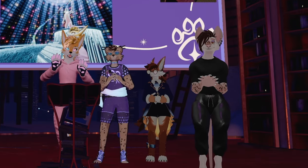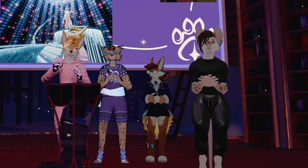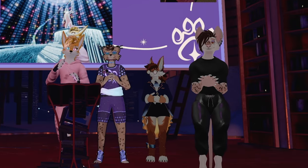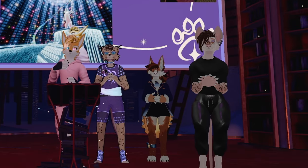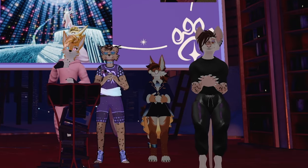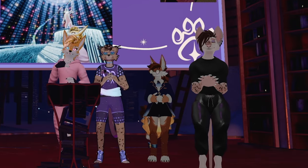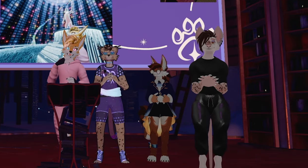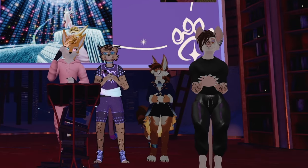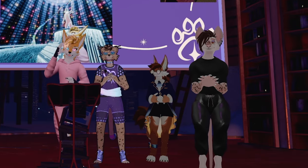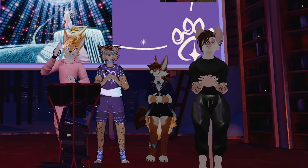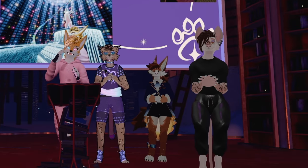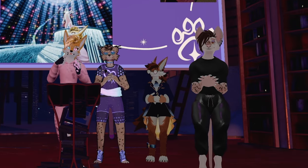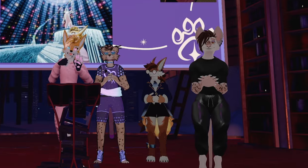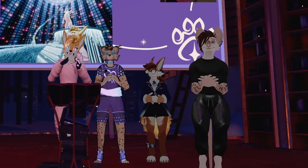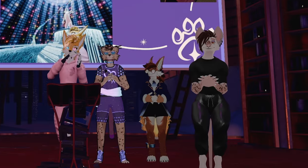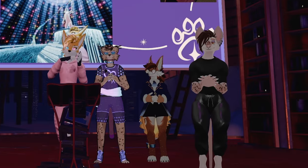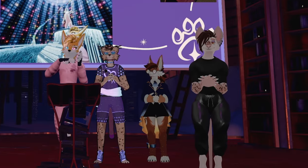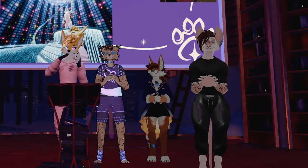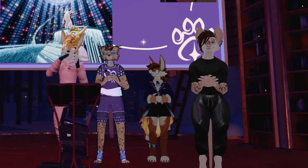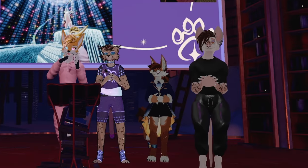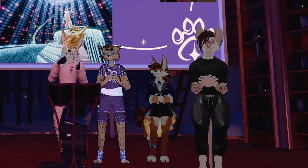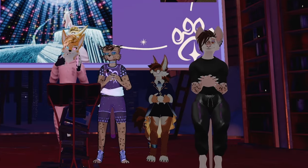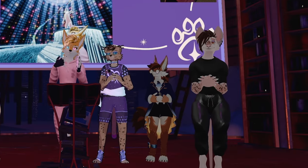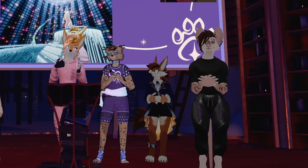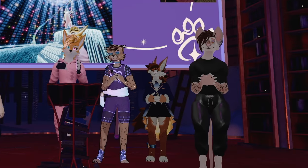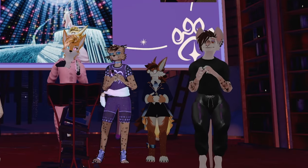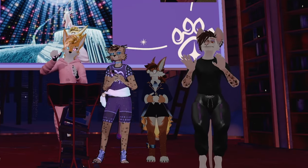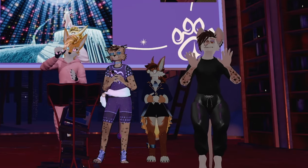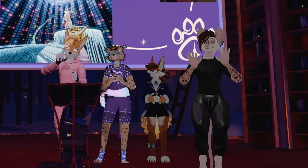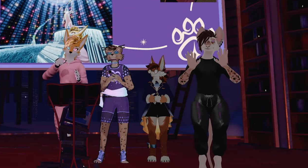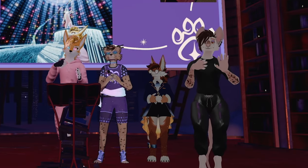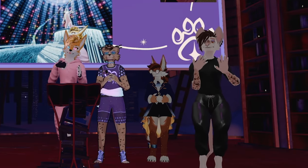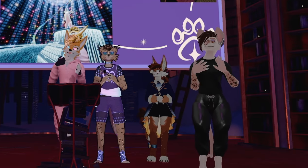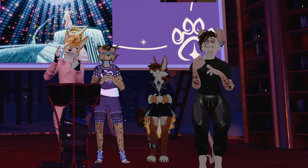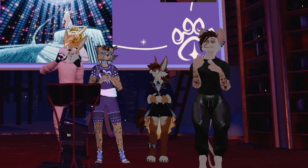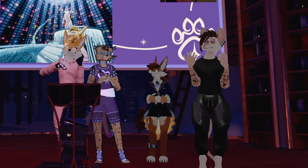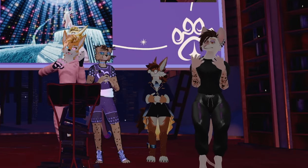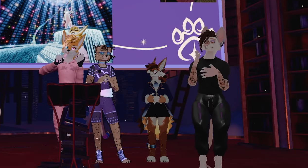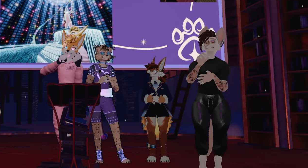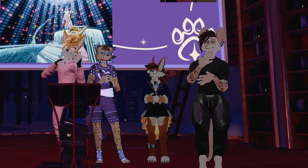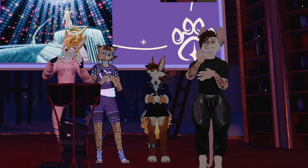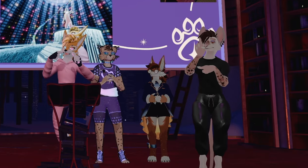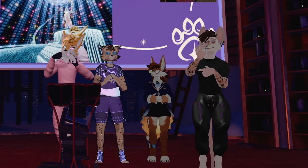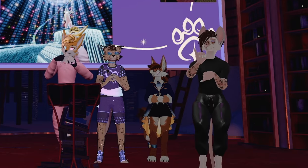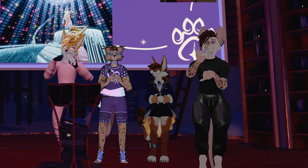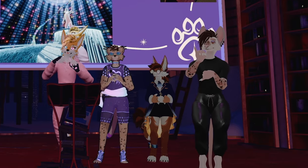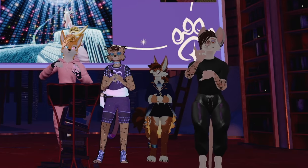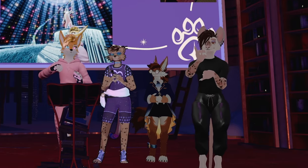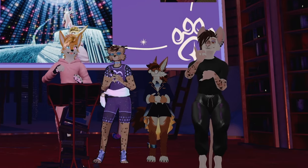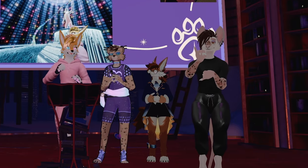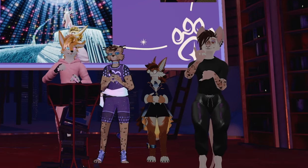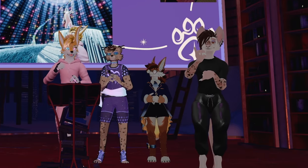Hello, my name is Avi, and I'm from United Kingdom in